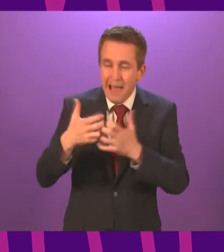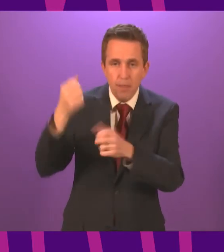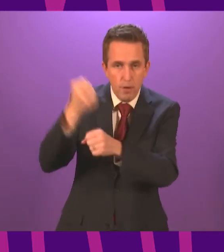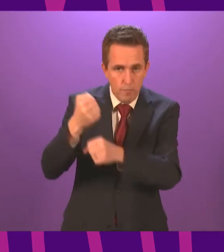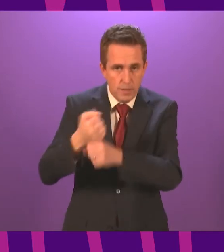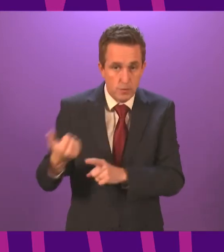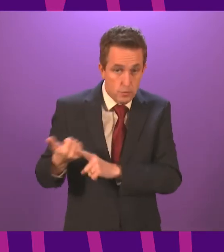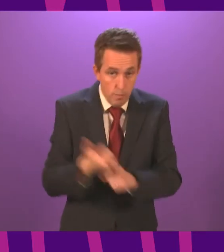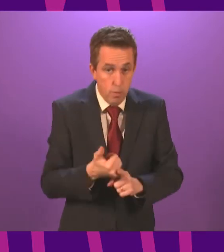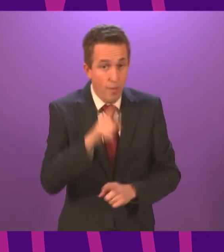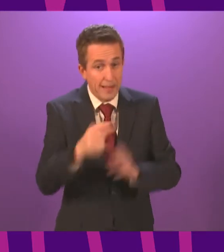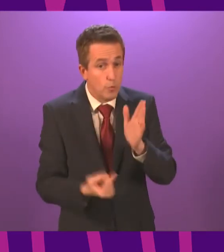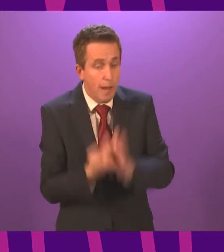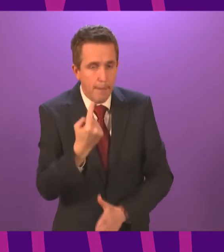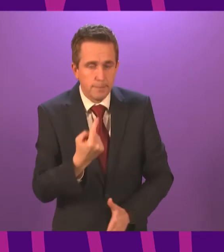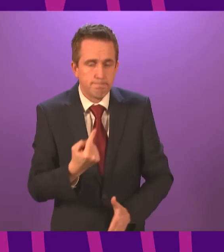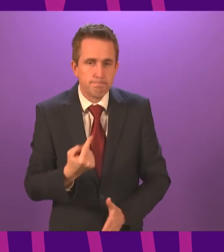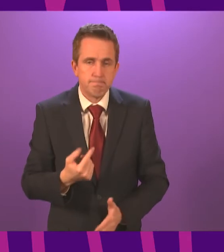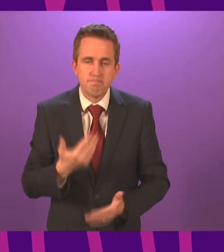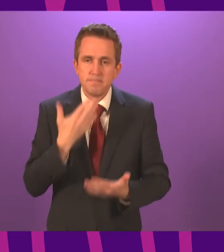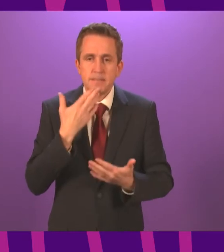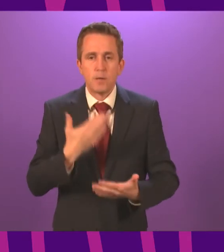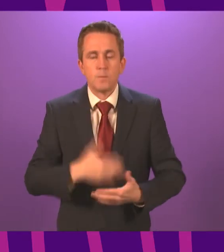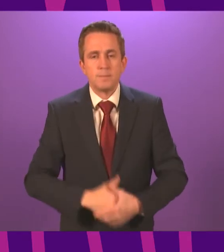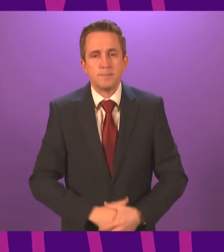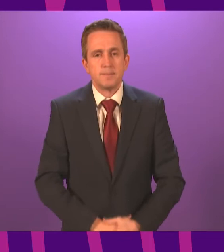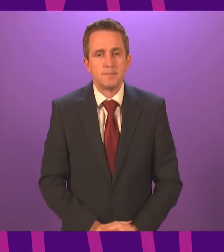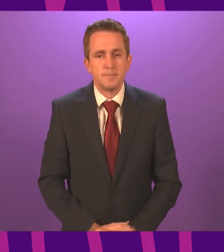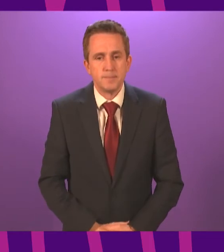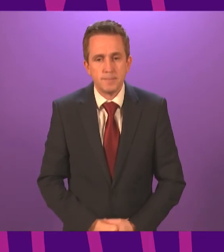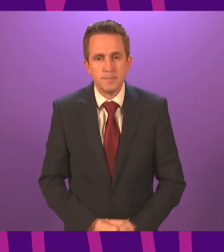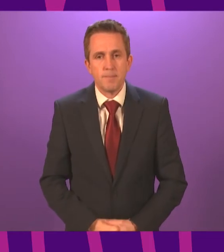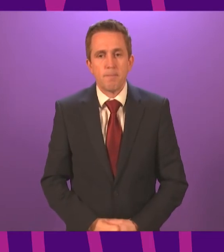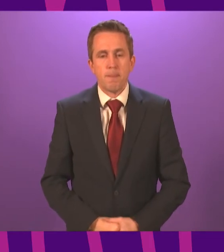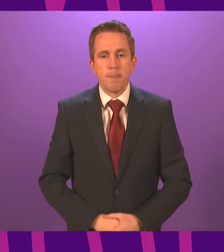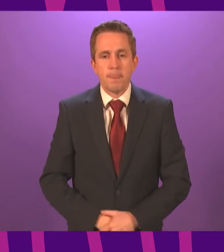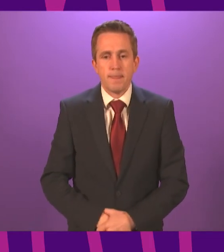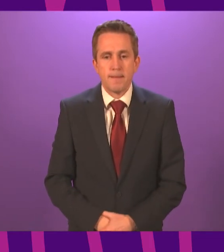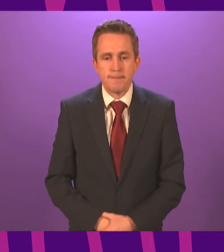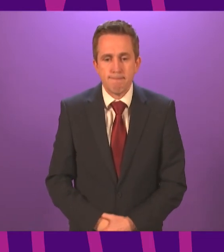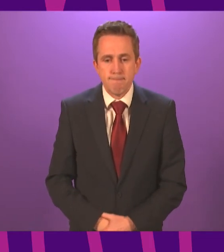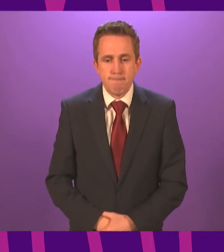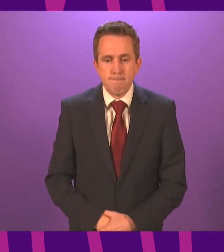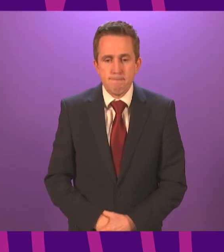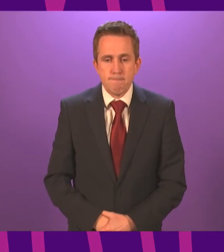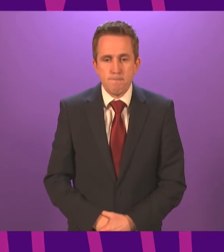to support them in that endeavour. Thank you. Thank you very much. And I call Patrick Harvey to be followed by Colin